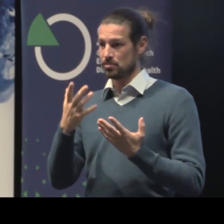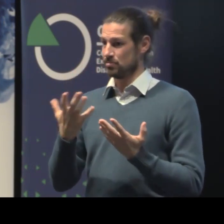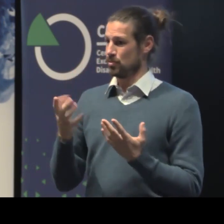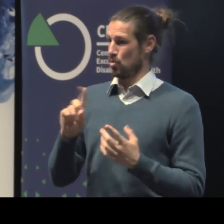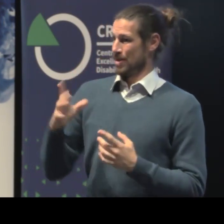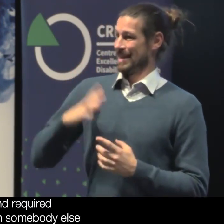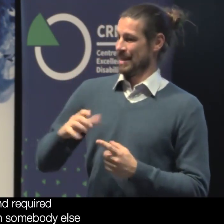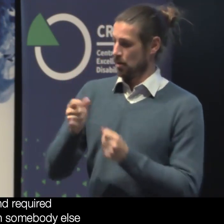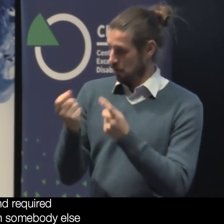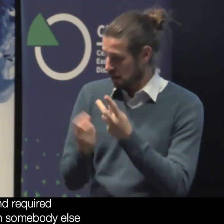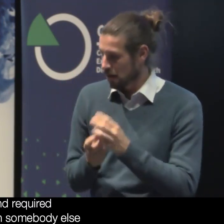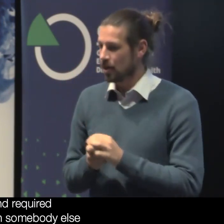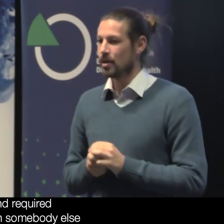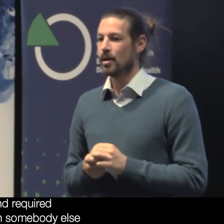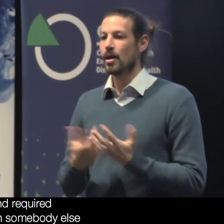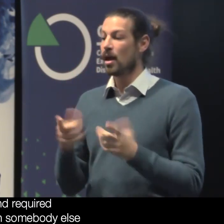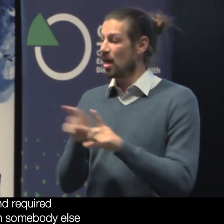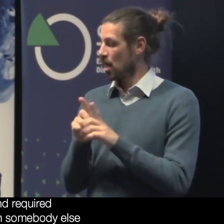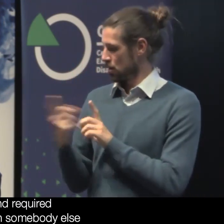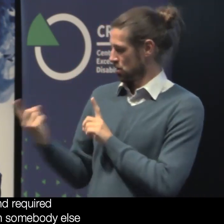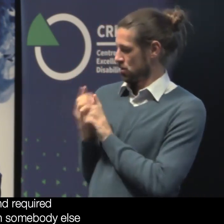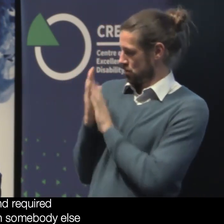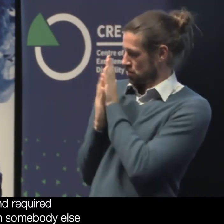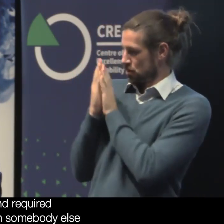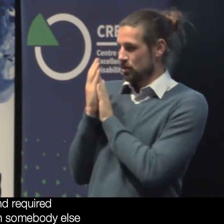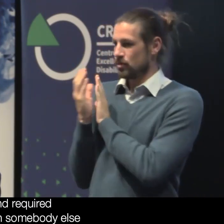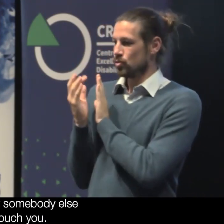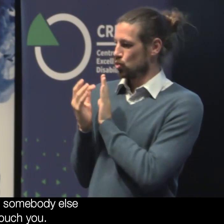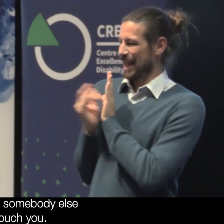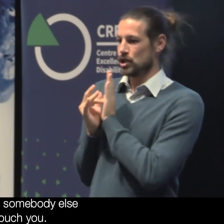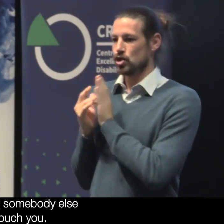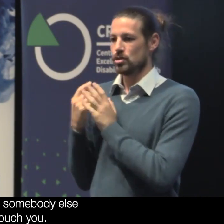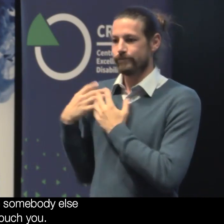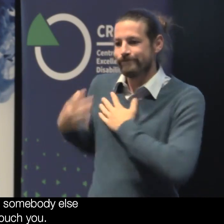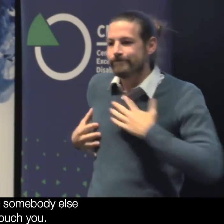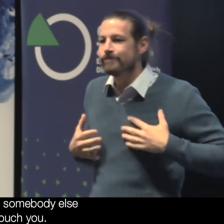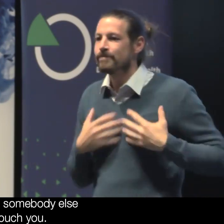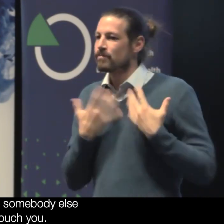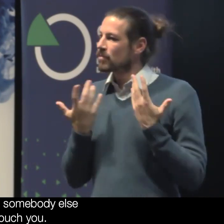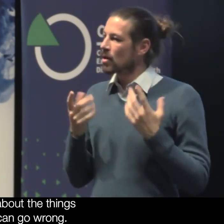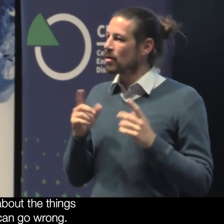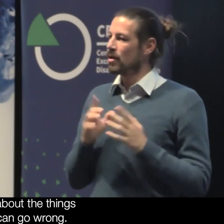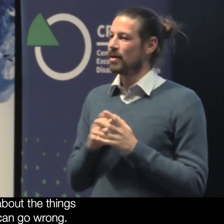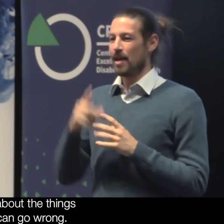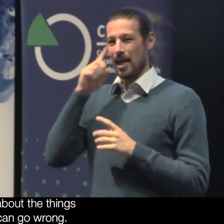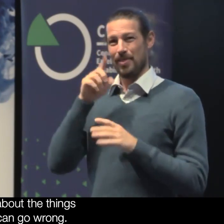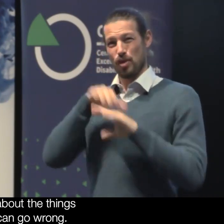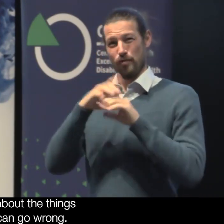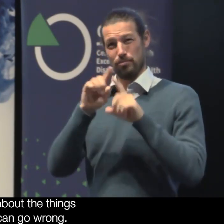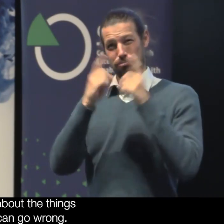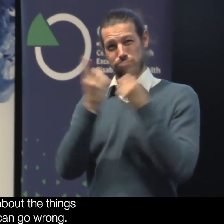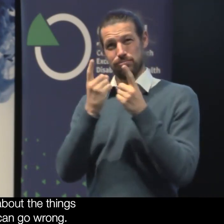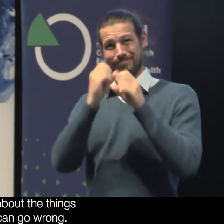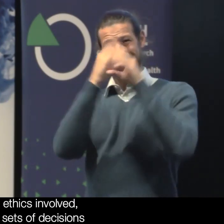and abilities that are required to touch somebody else or have somebody else touch you. Think about the things that can go wrong.